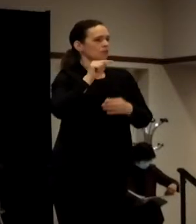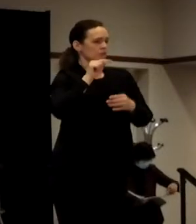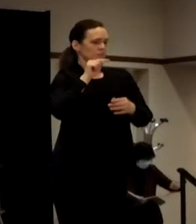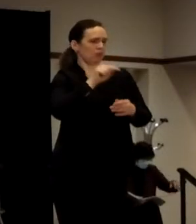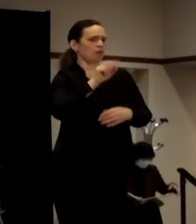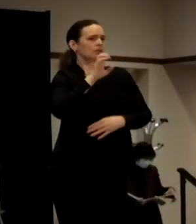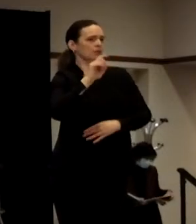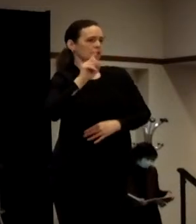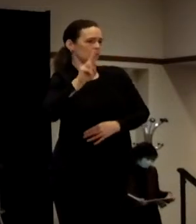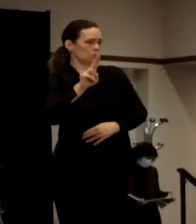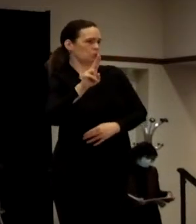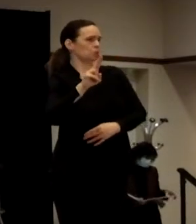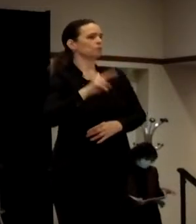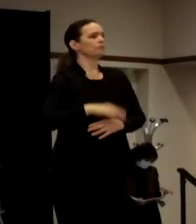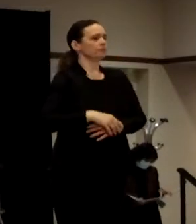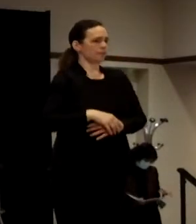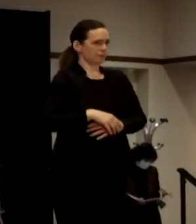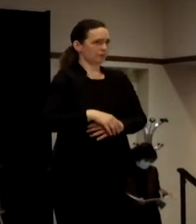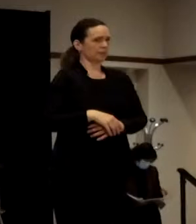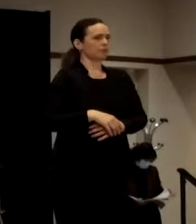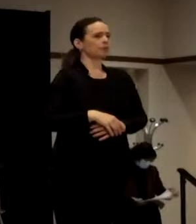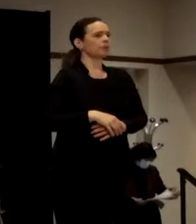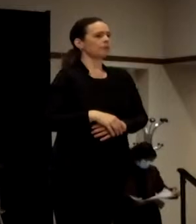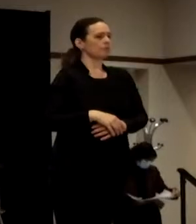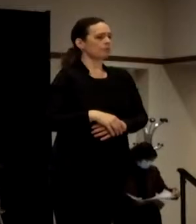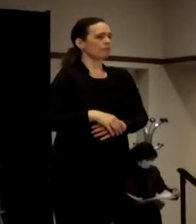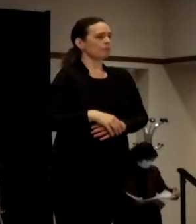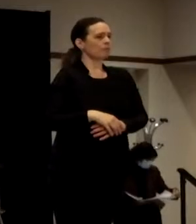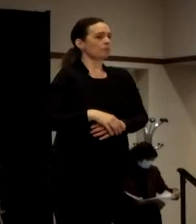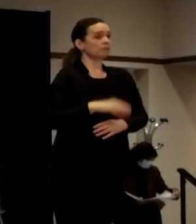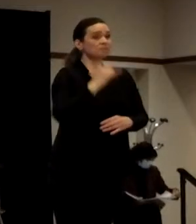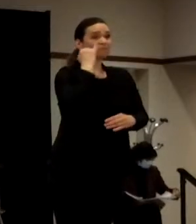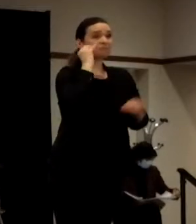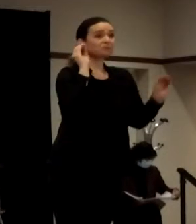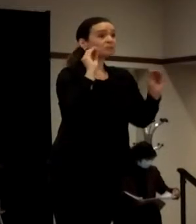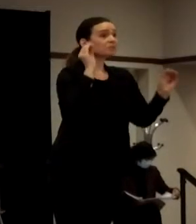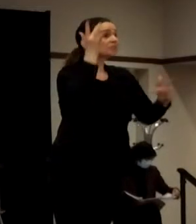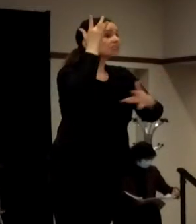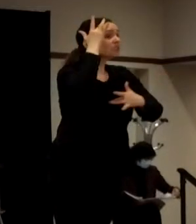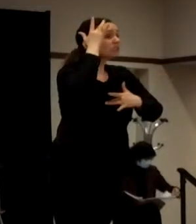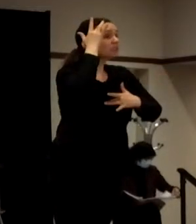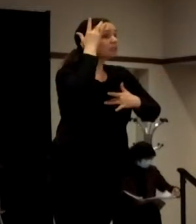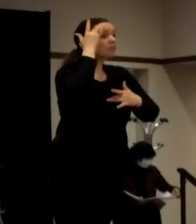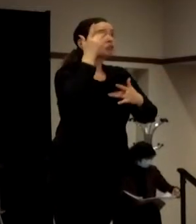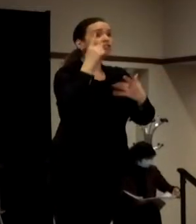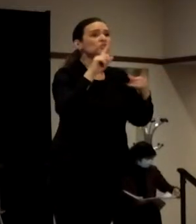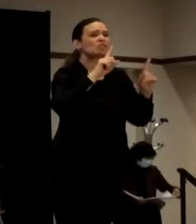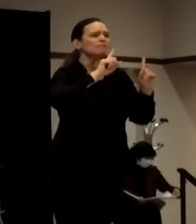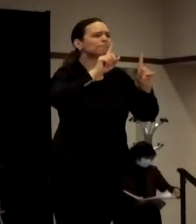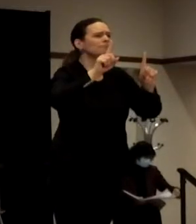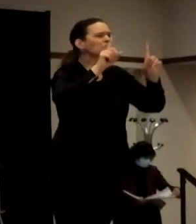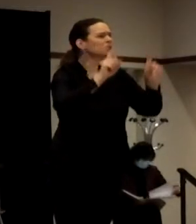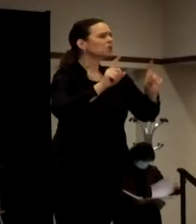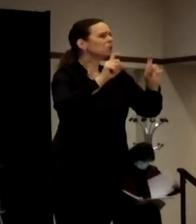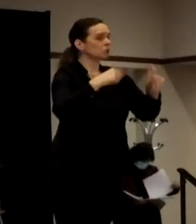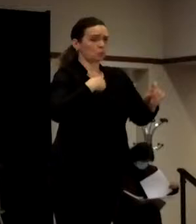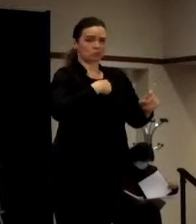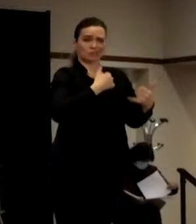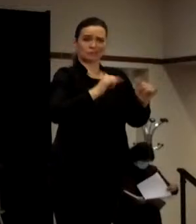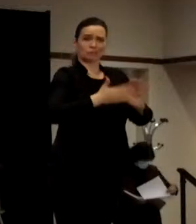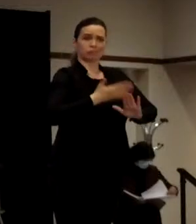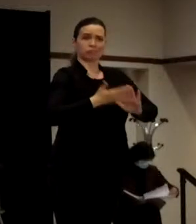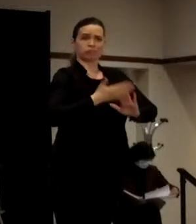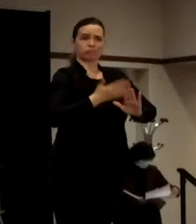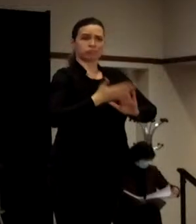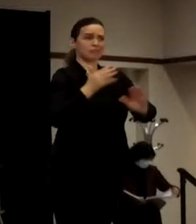Asymptomatic testing continues. Today, again, we typically have testing sites here at the On-Center during the week